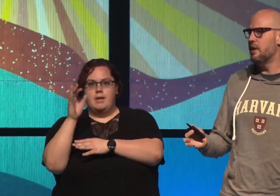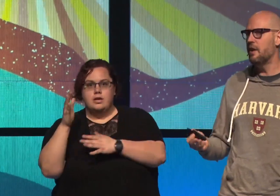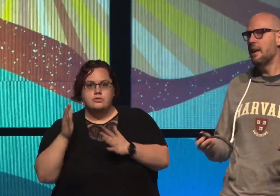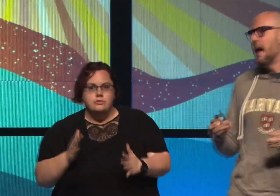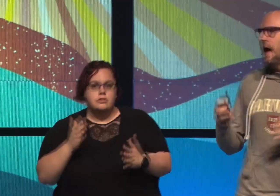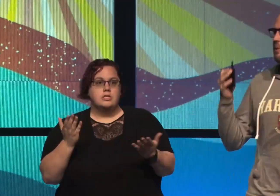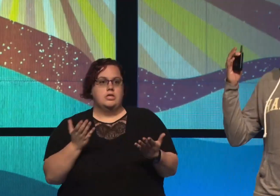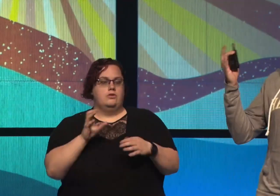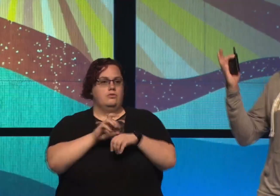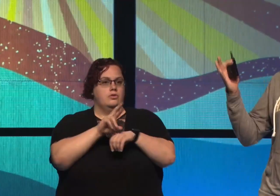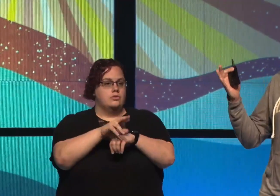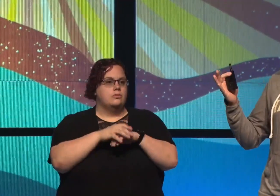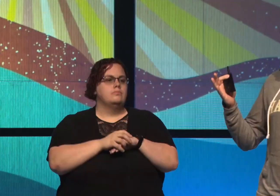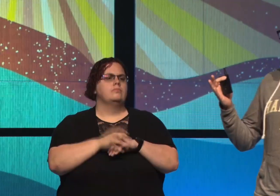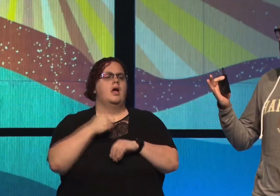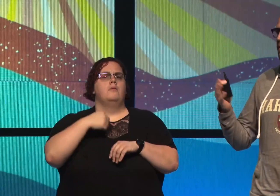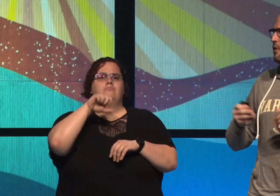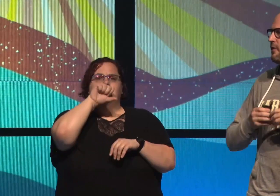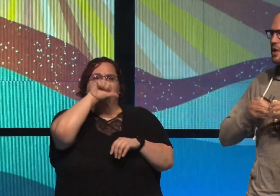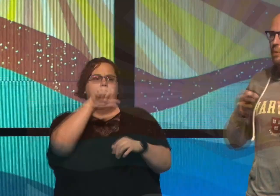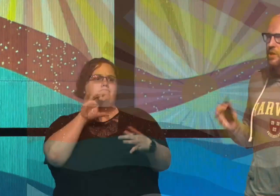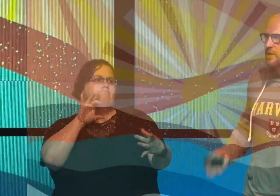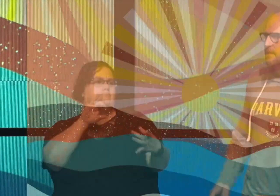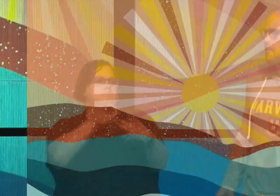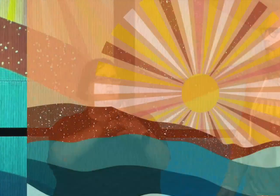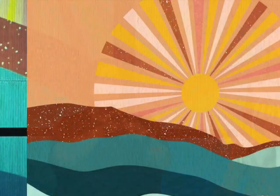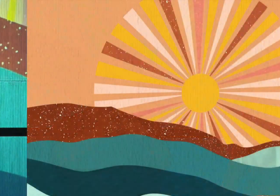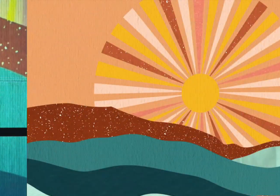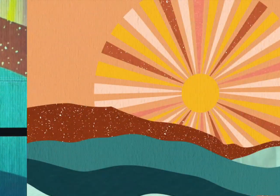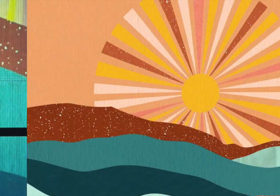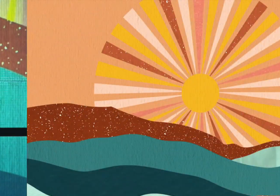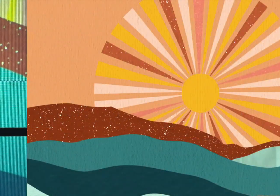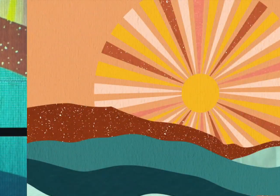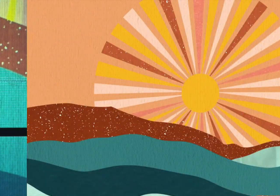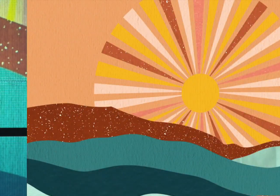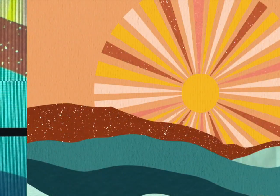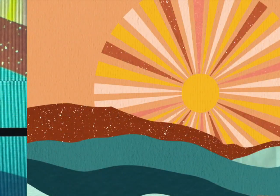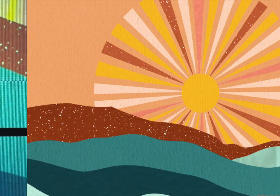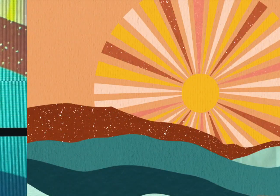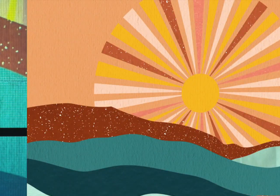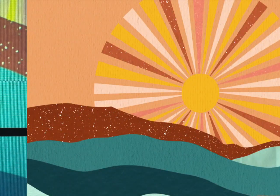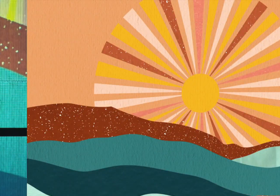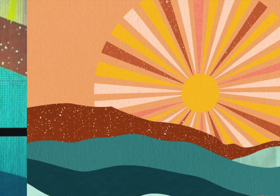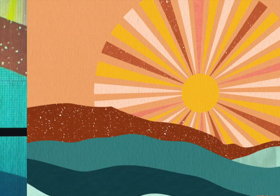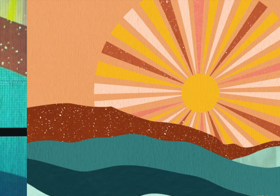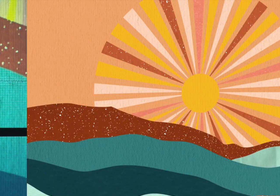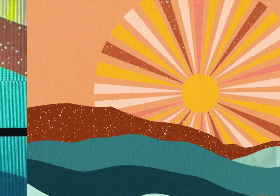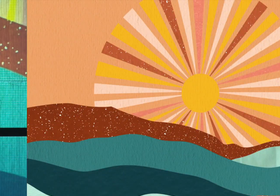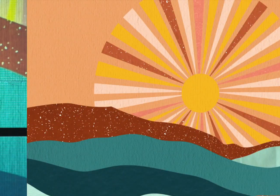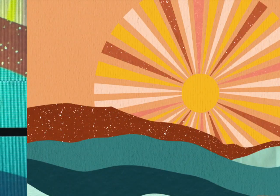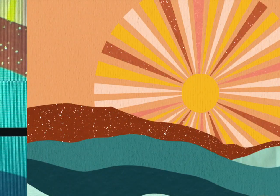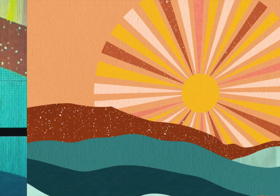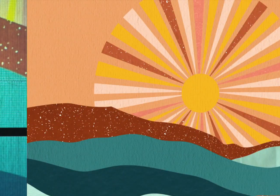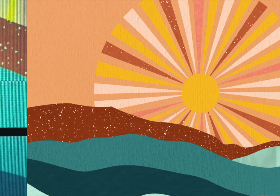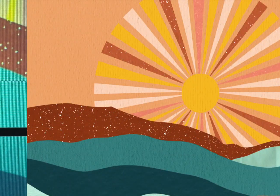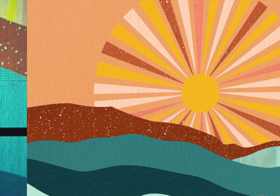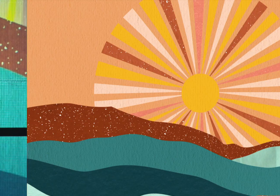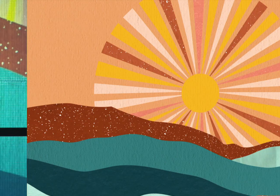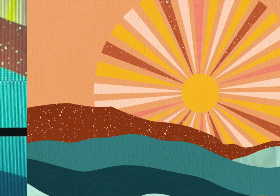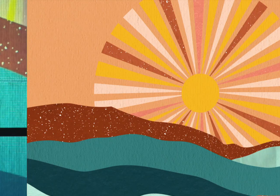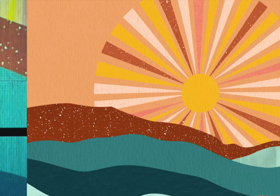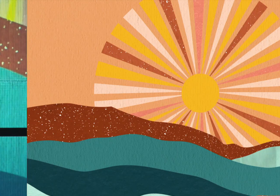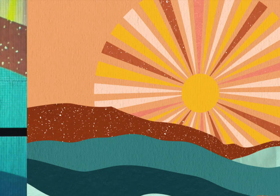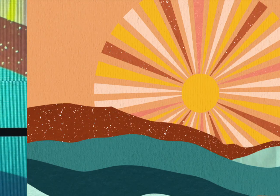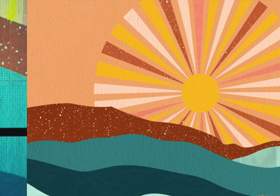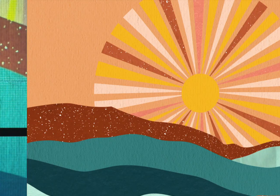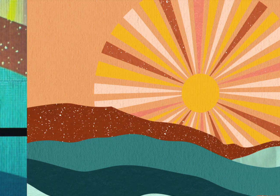to have you here. I would love to connect with you if you have any questions about our church, questions about myself. I'd love to hear more of your story, help you